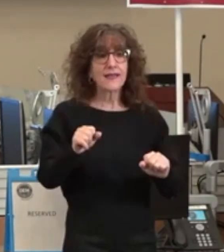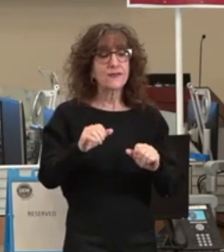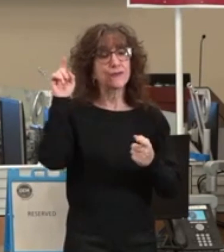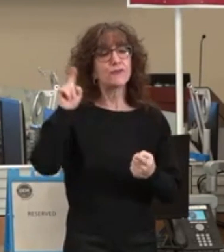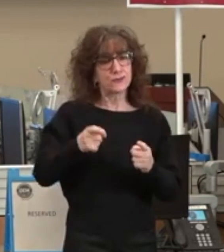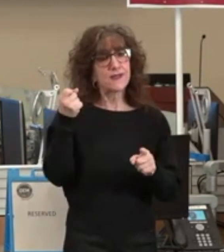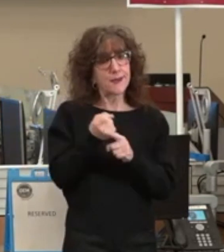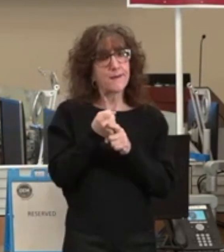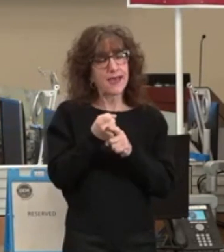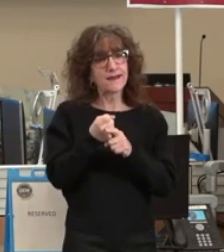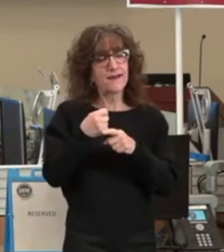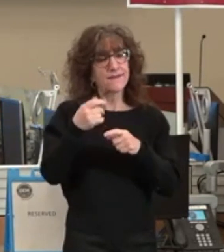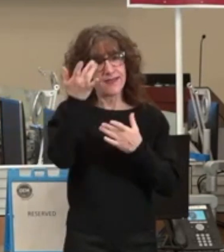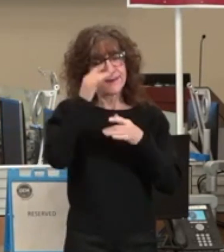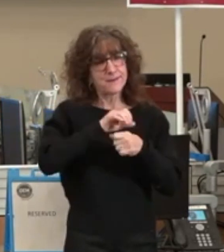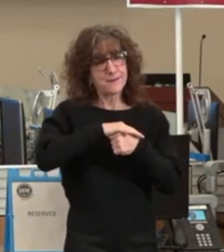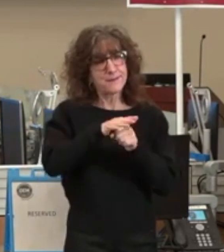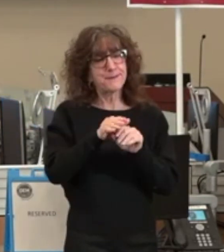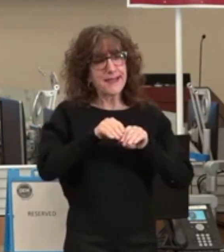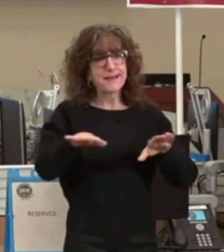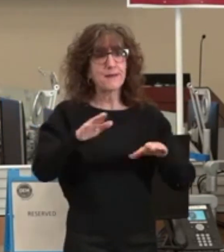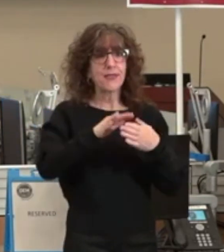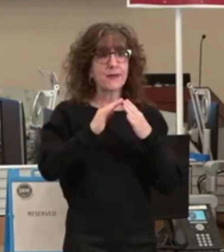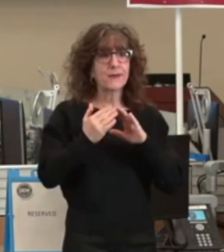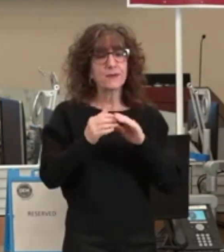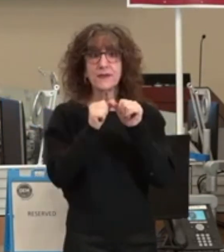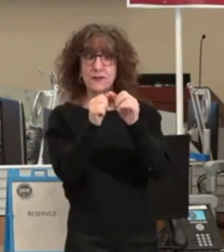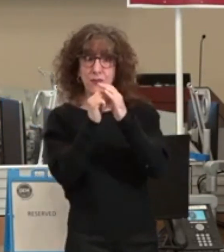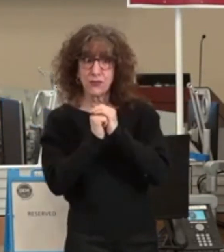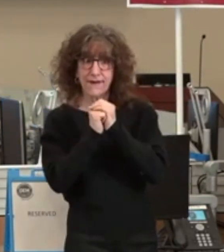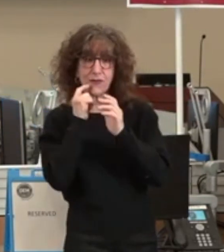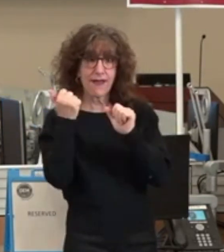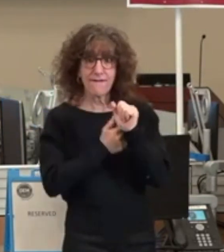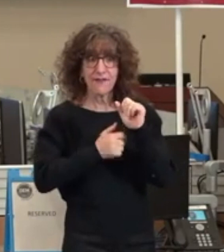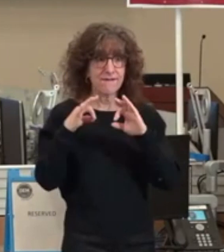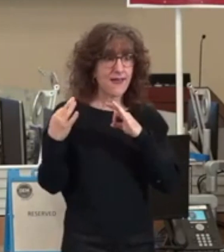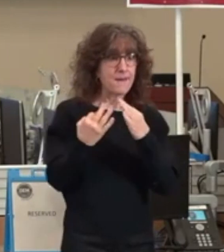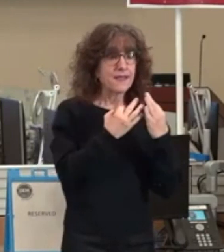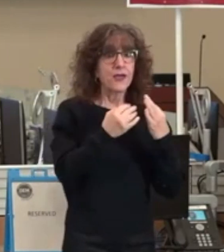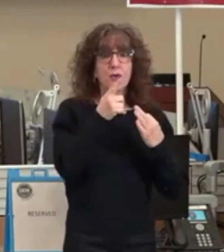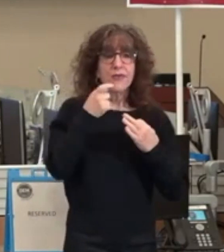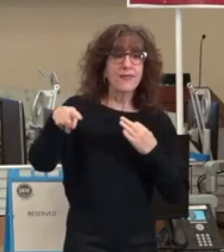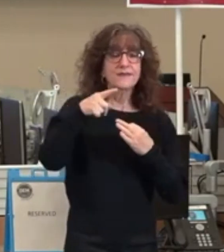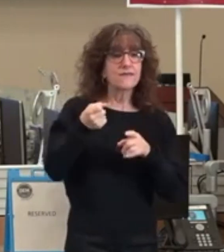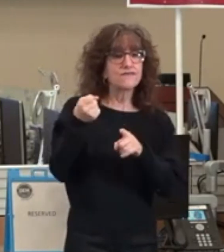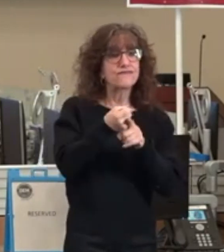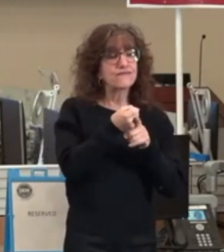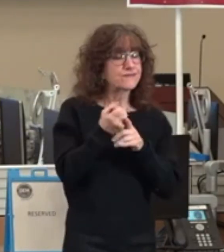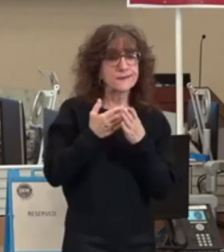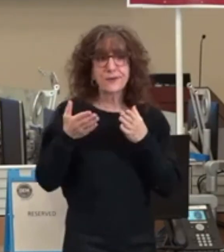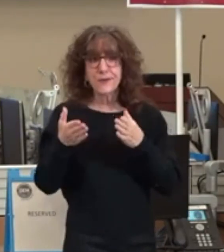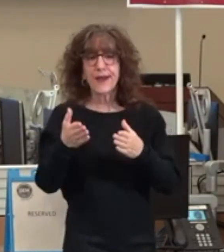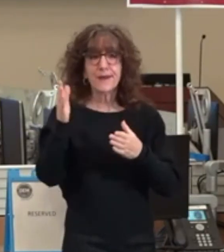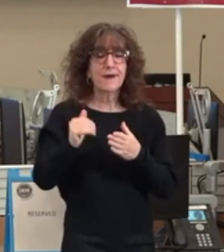of this pandemic on our community. We continue to pray for each and every family who has been impacted in some way